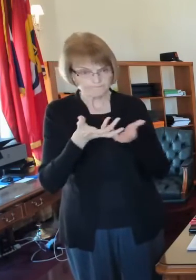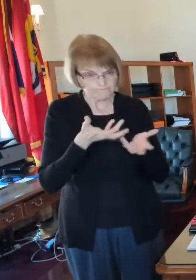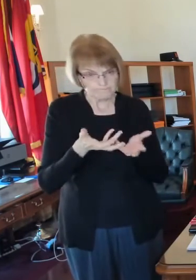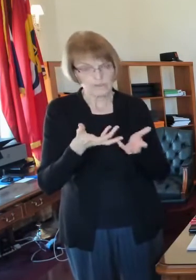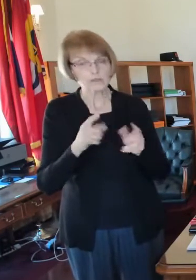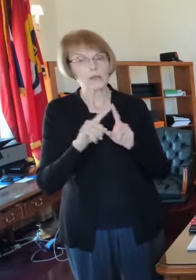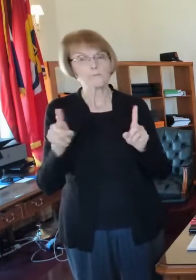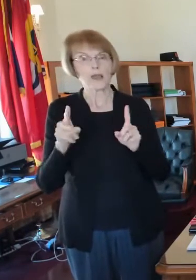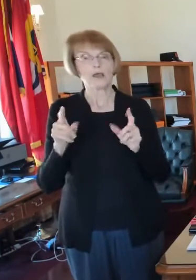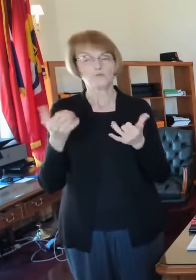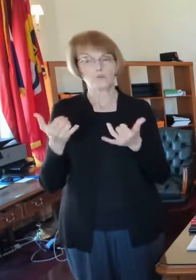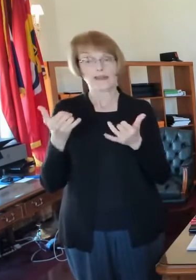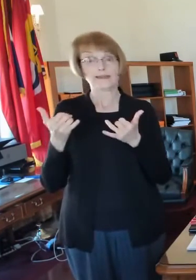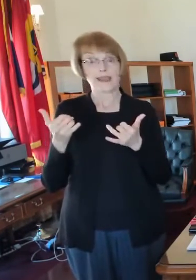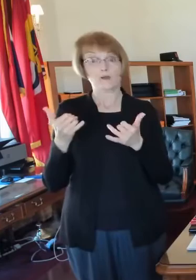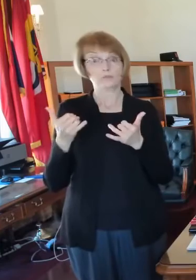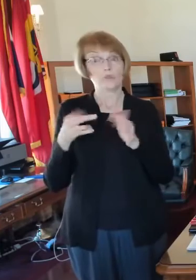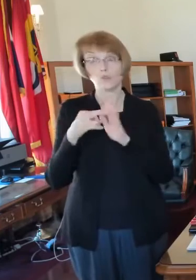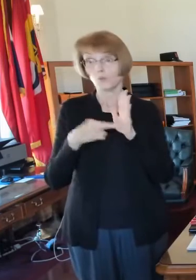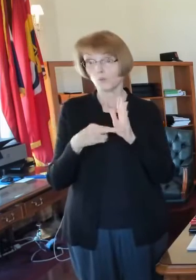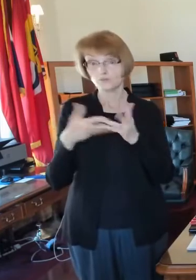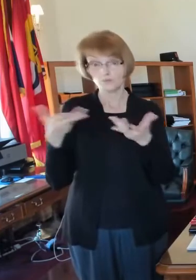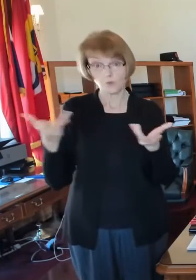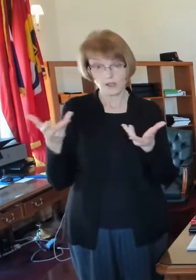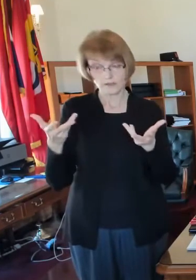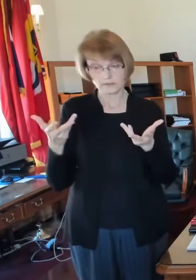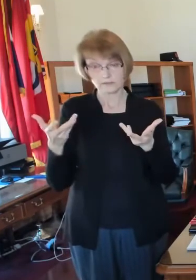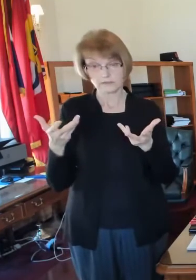But right now, the restriction is